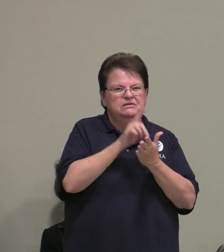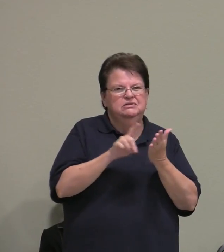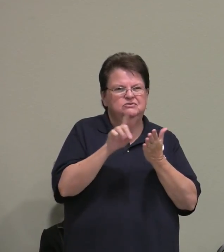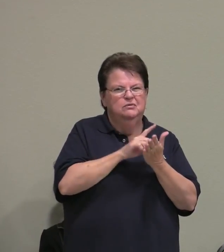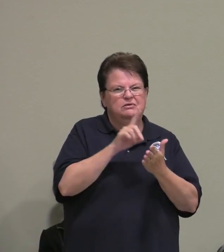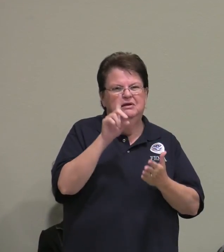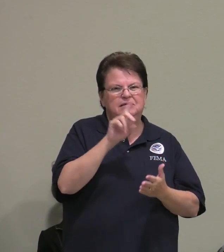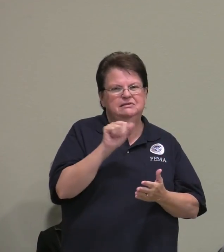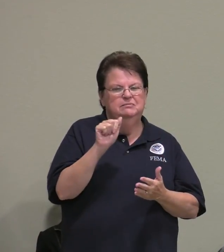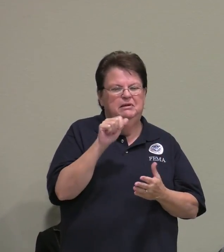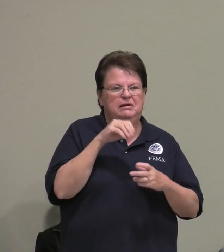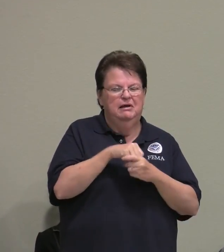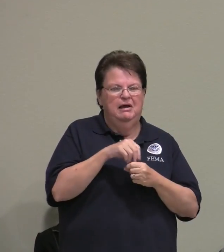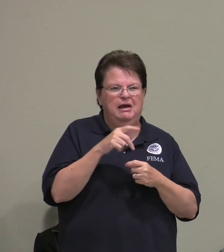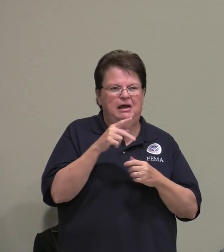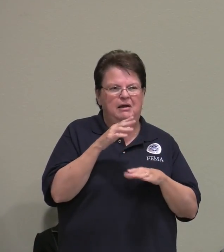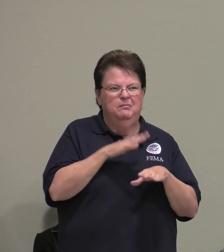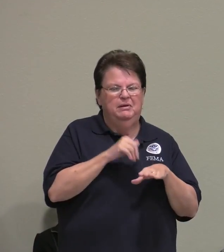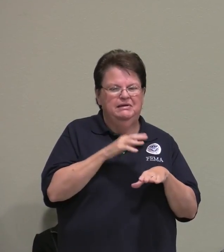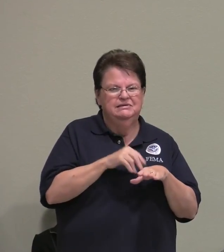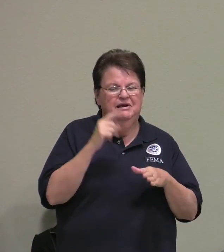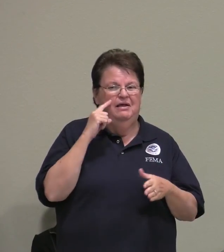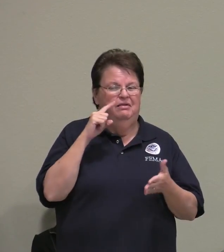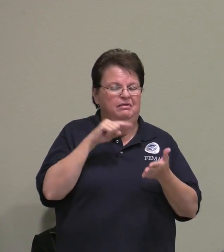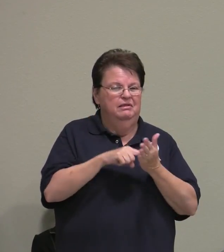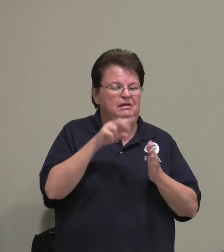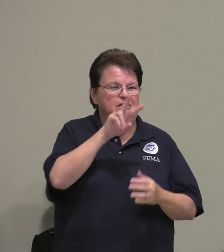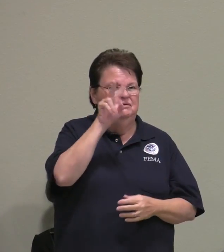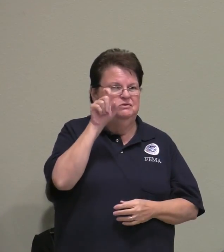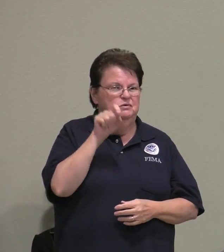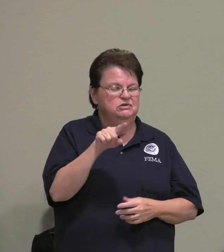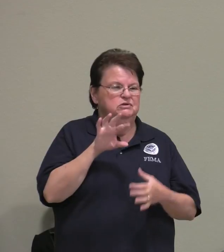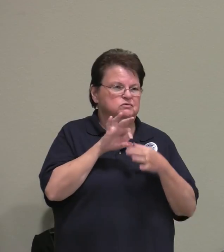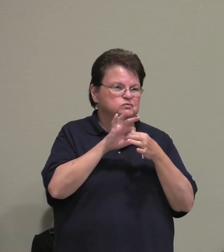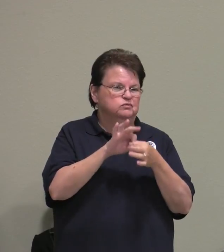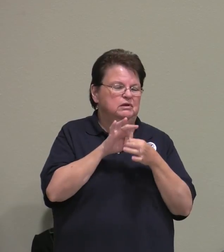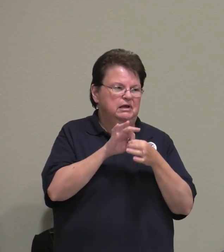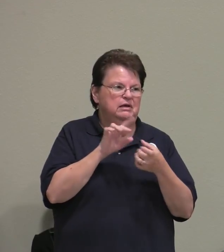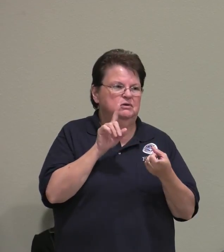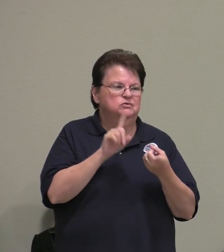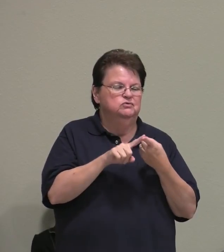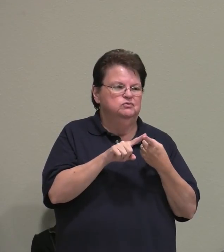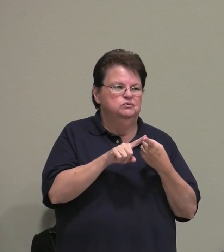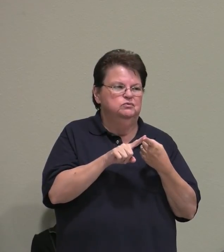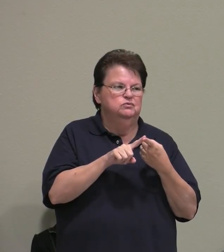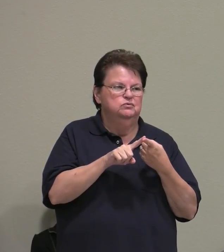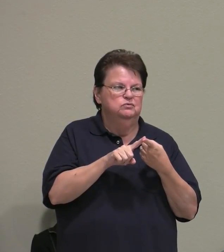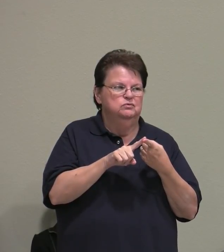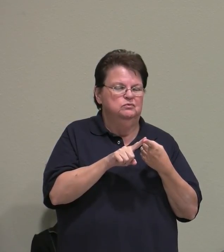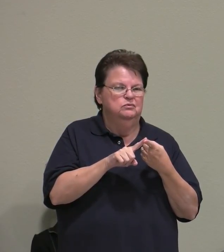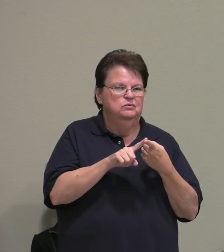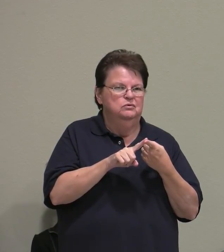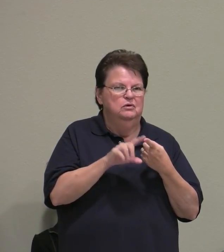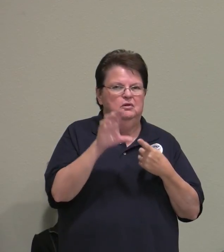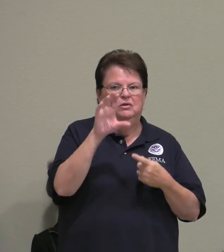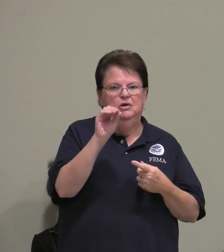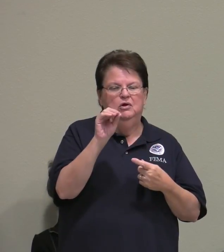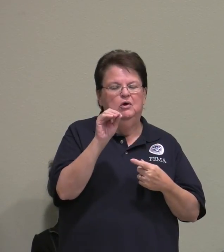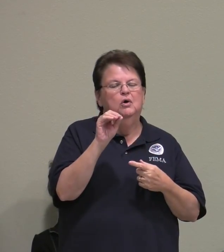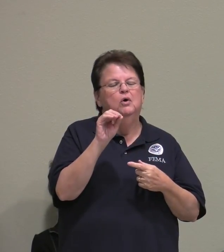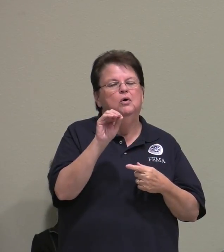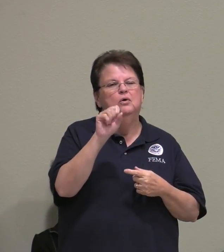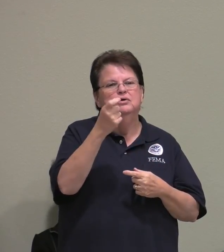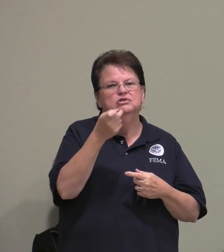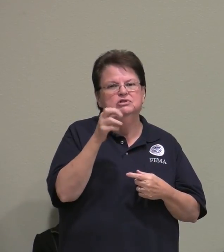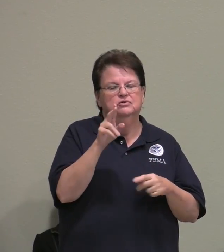disability and pets. I believe this question might be in relation to the co-shelter where we have